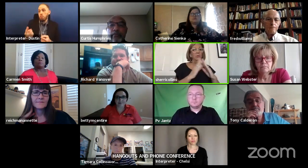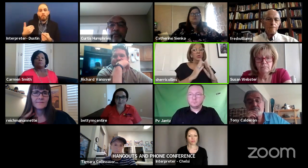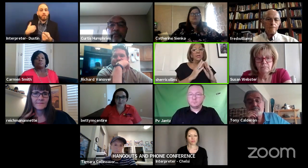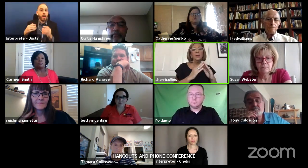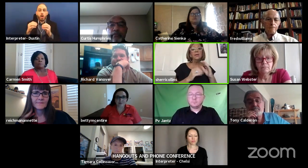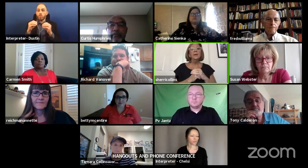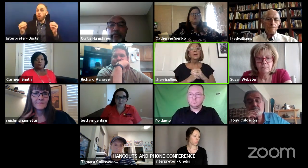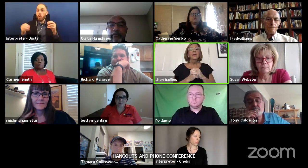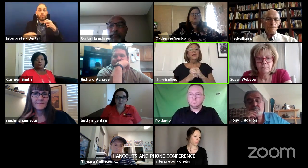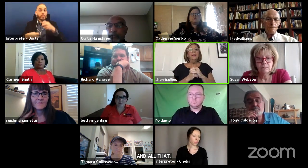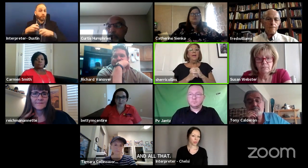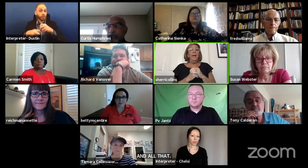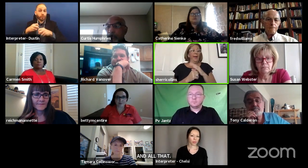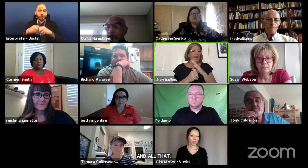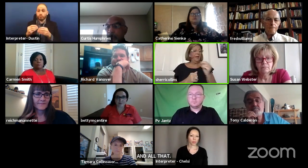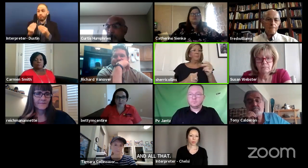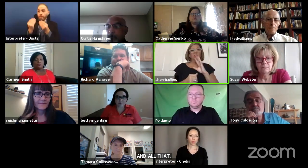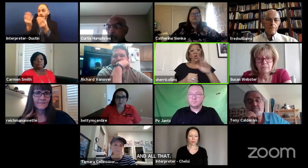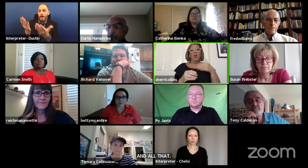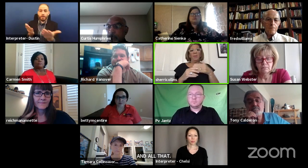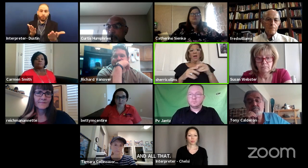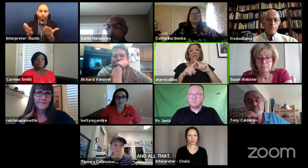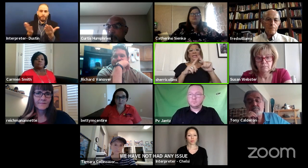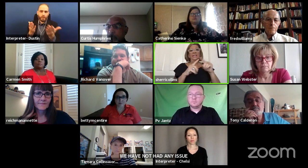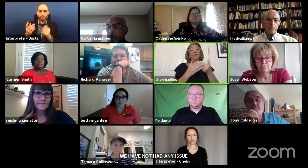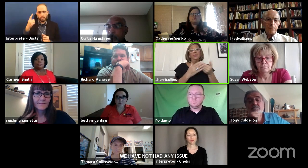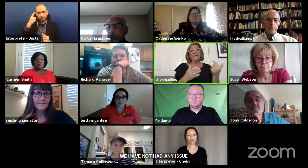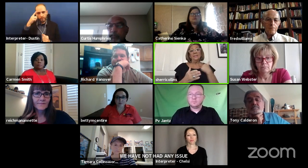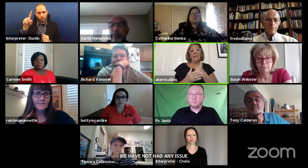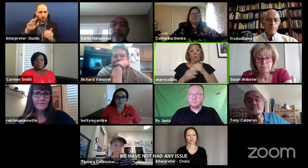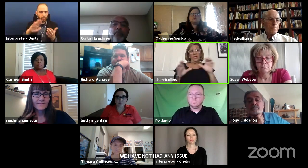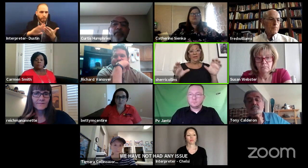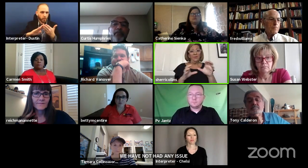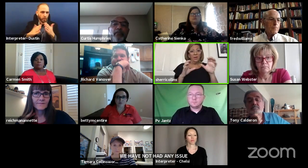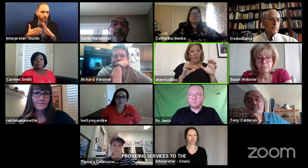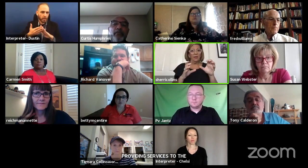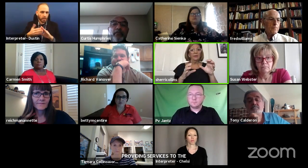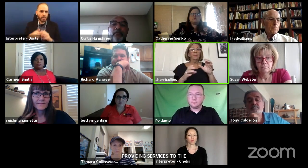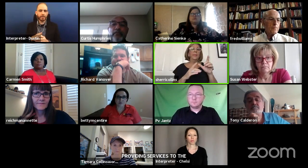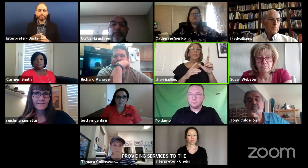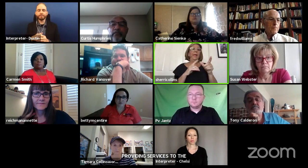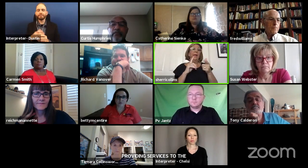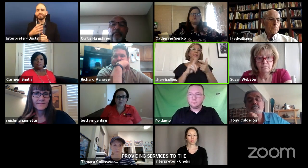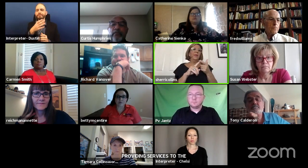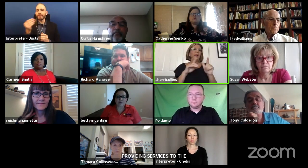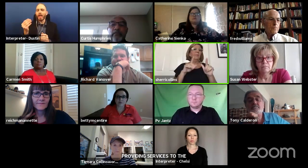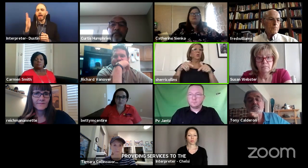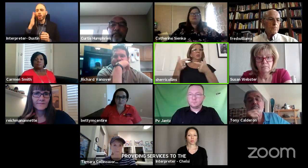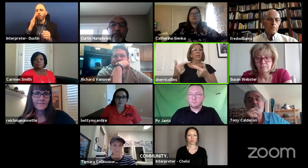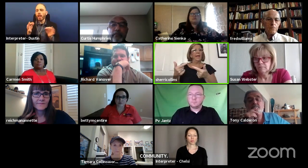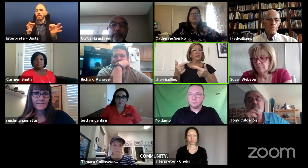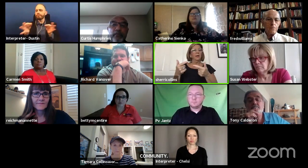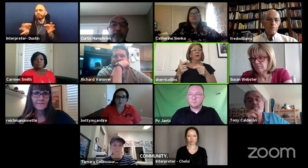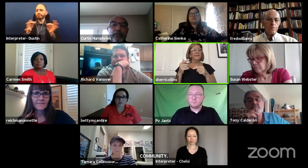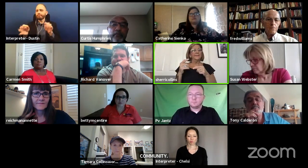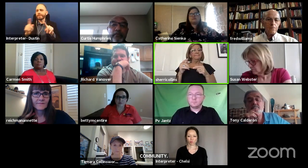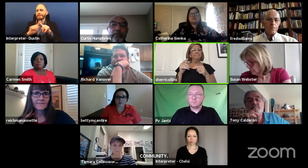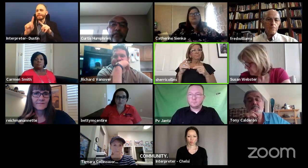the community. And I'm going to talk about the different things that we have done. And then I'm going to